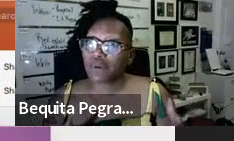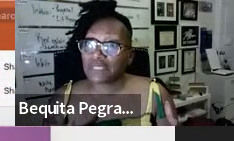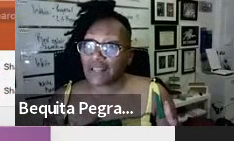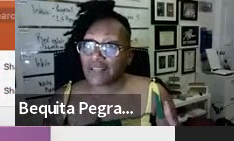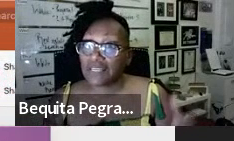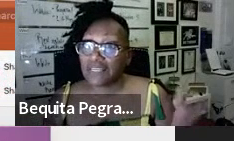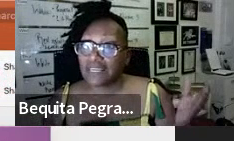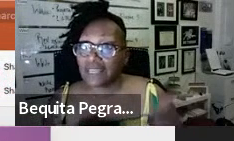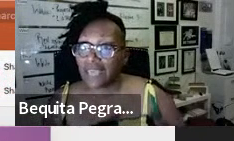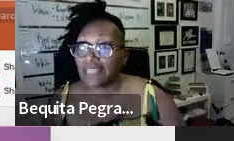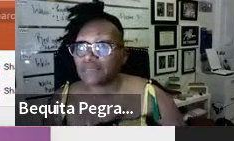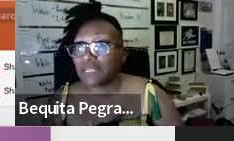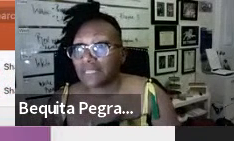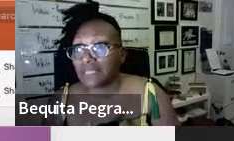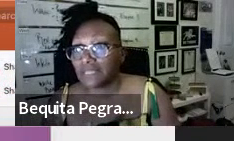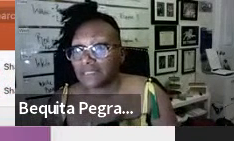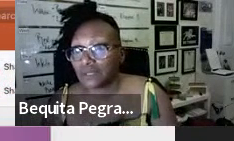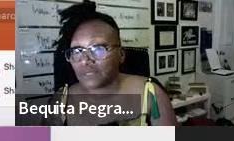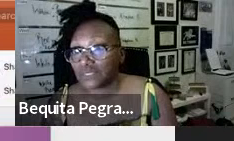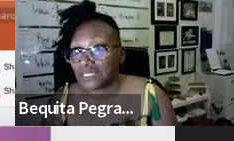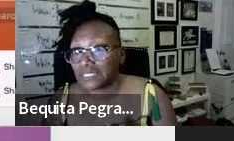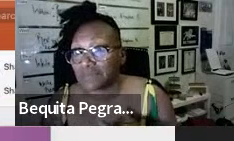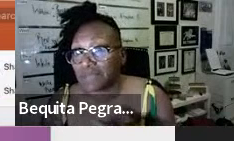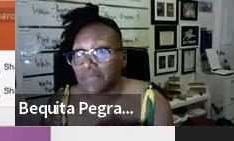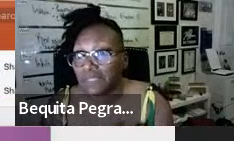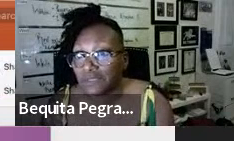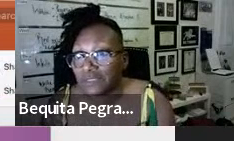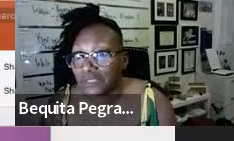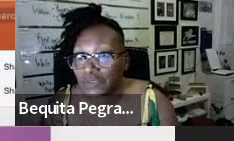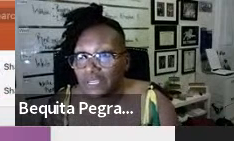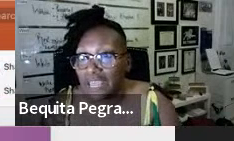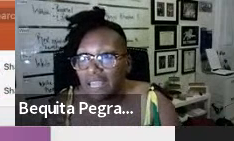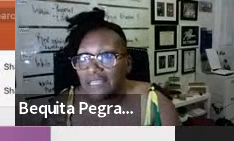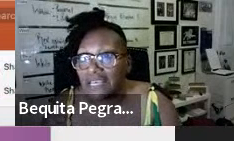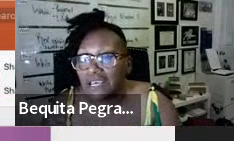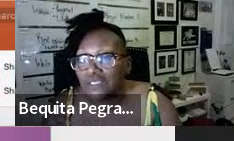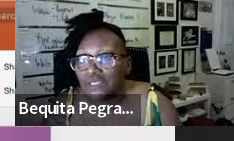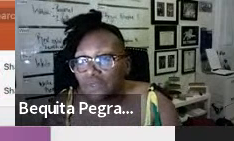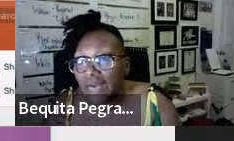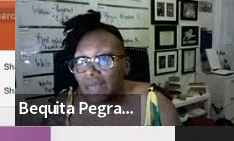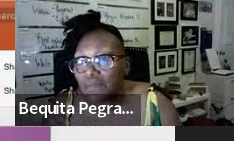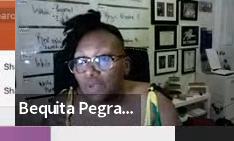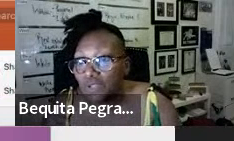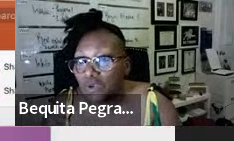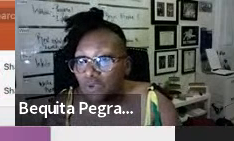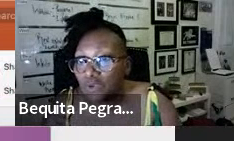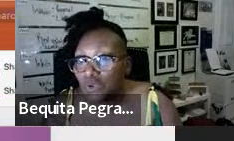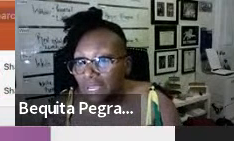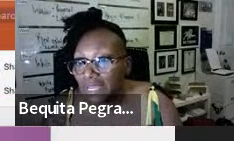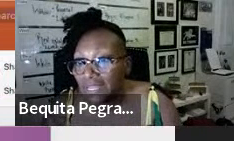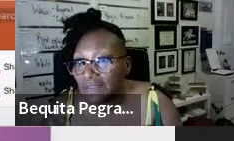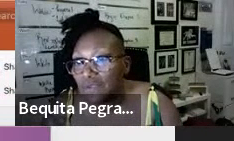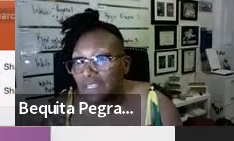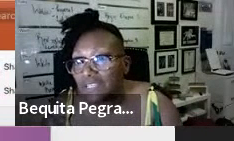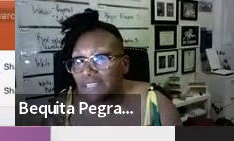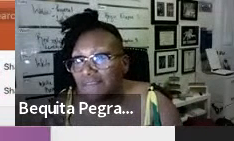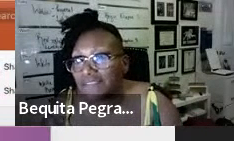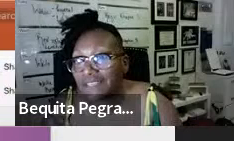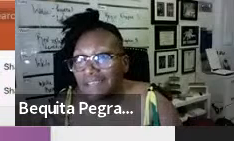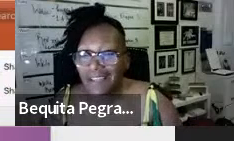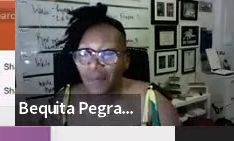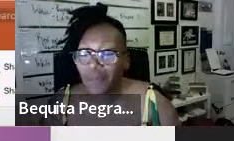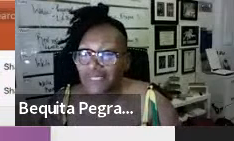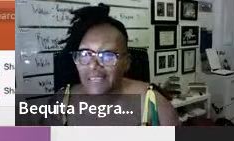everybody's personality and engagement in social justice may be a little different. And so that when you're new in it, if you can